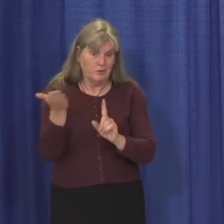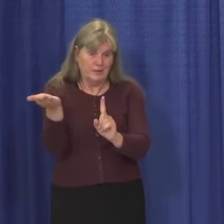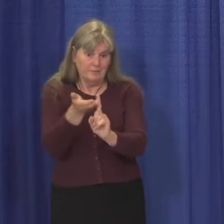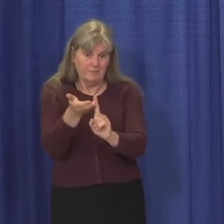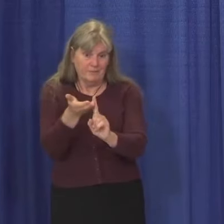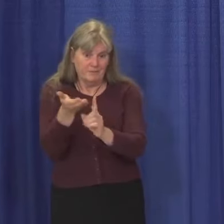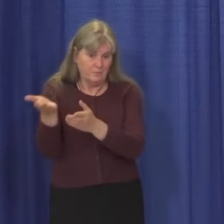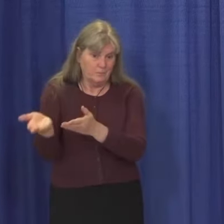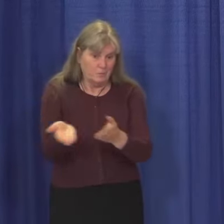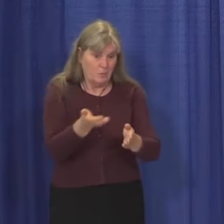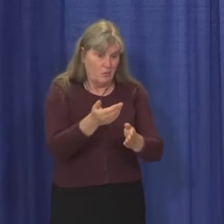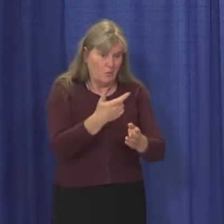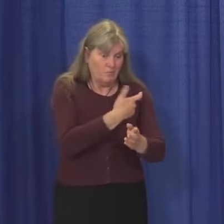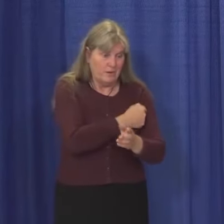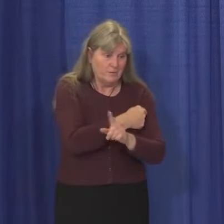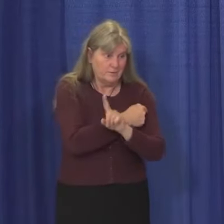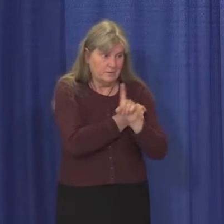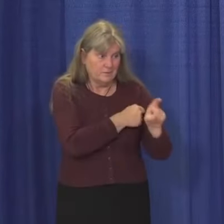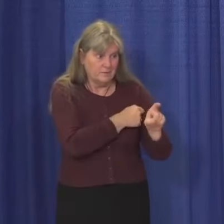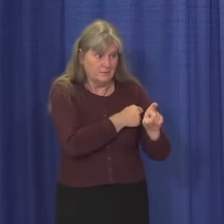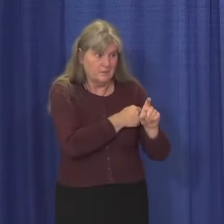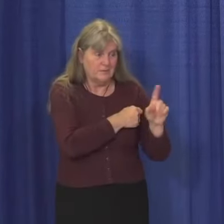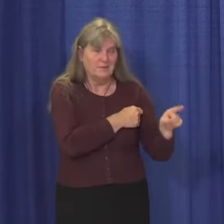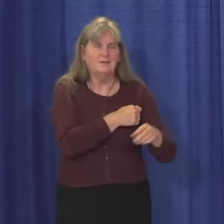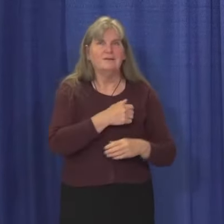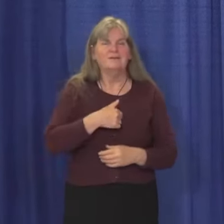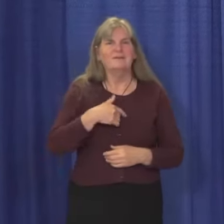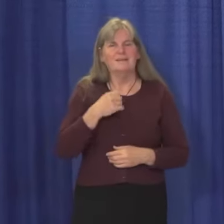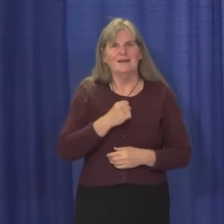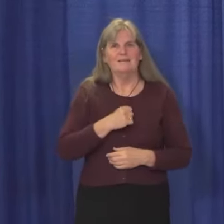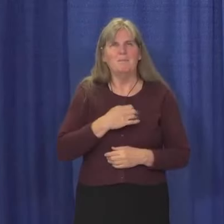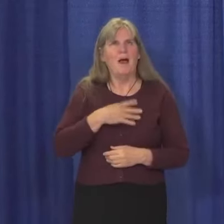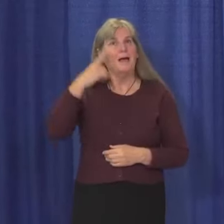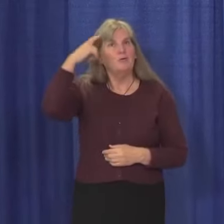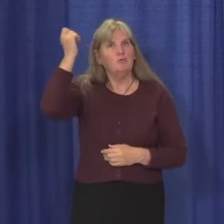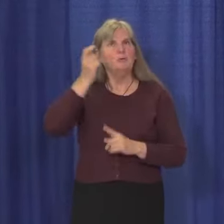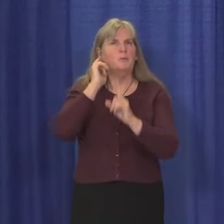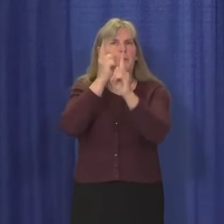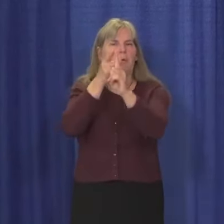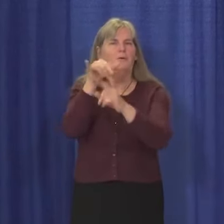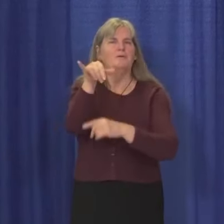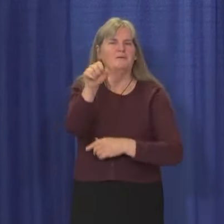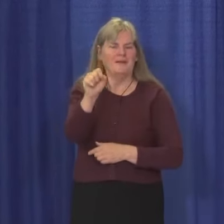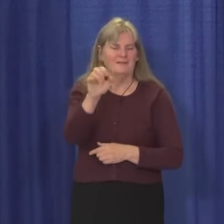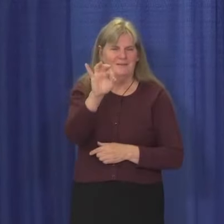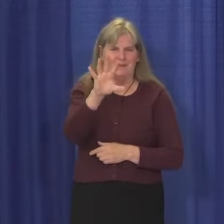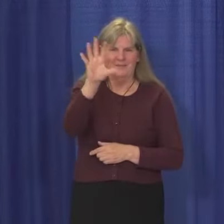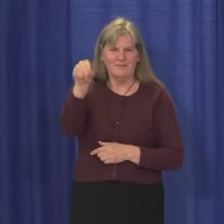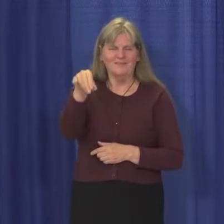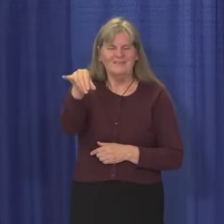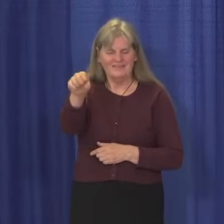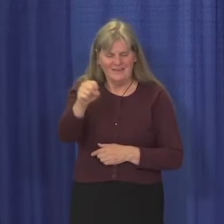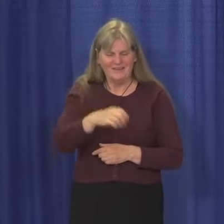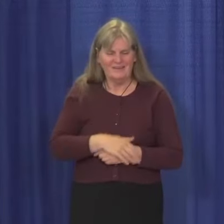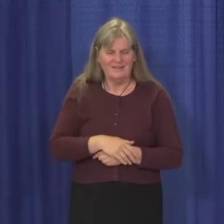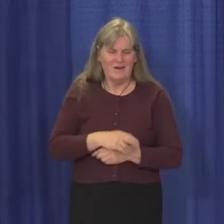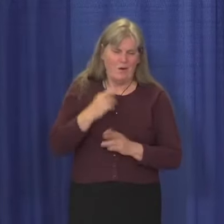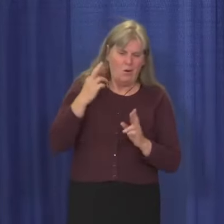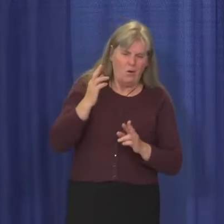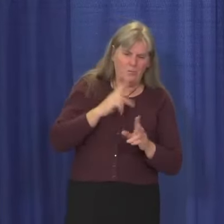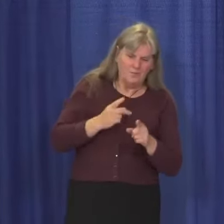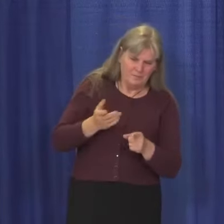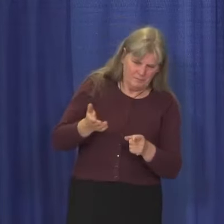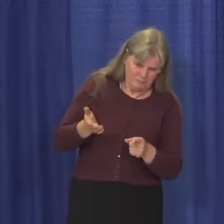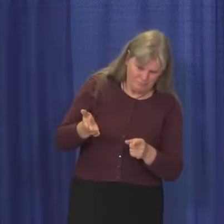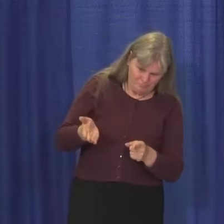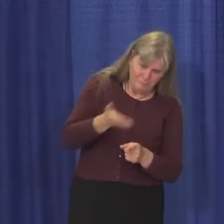Yeah, thank you for that. And it's an aspirational goal, I will say that. And we just need to see if people will take up the gauntlet